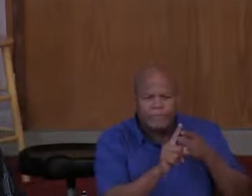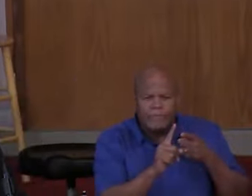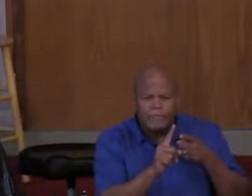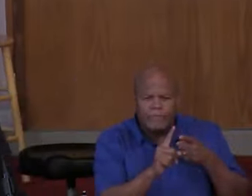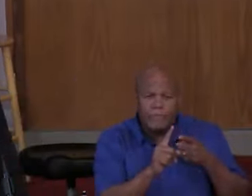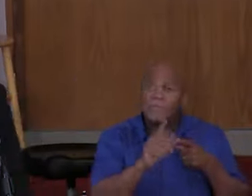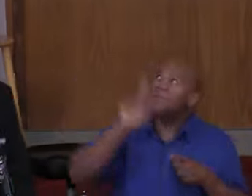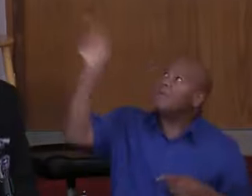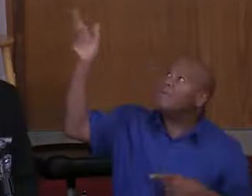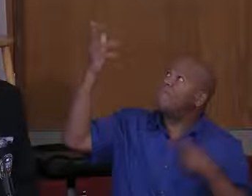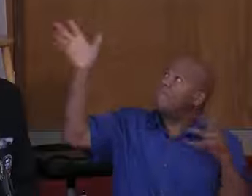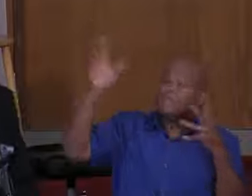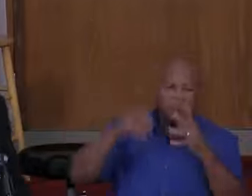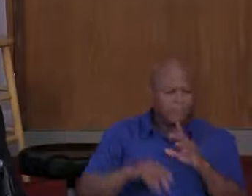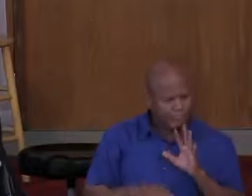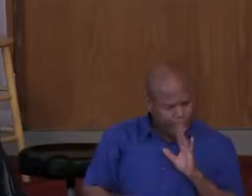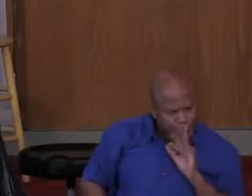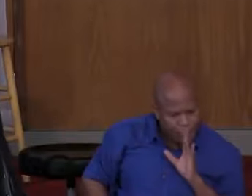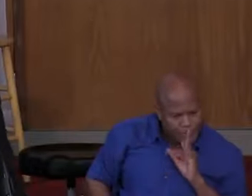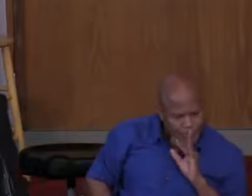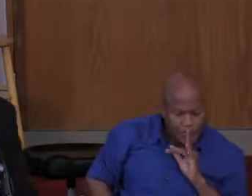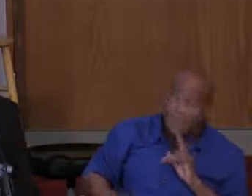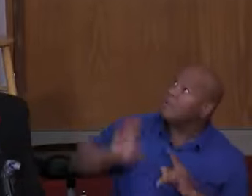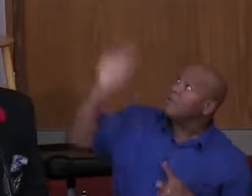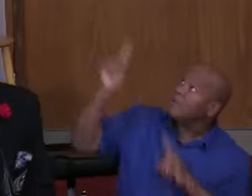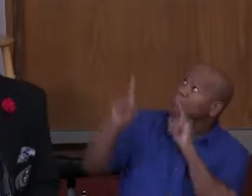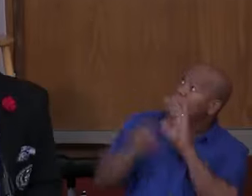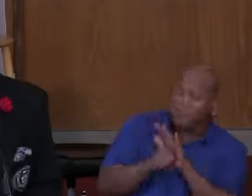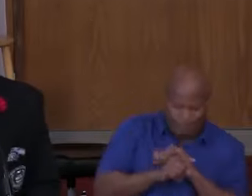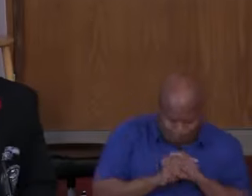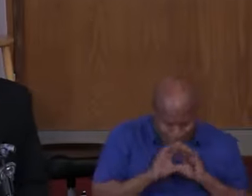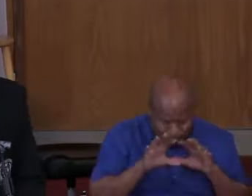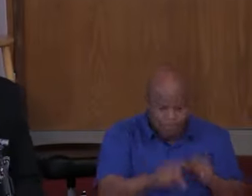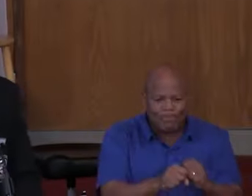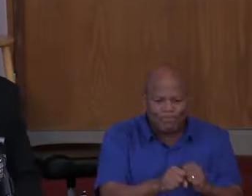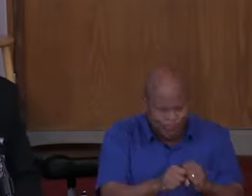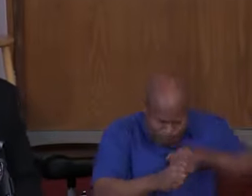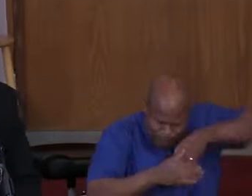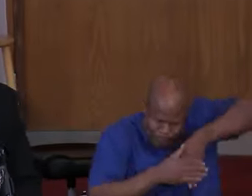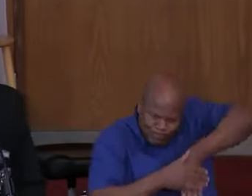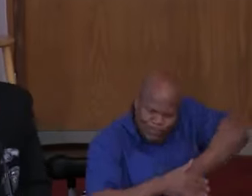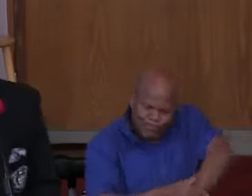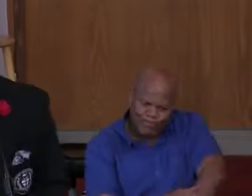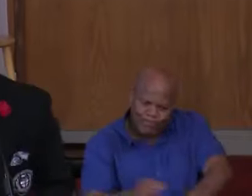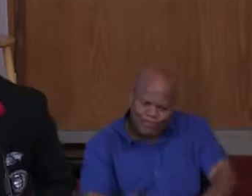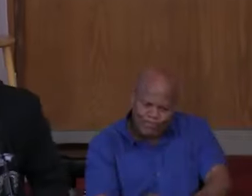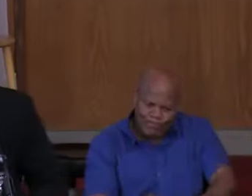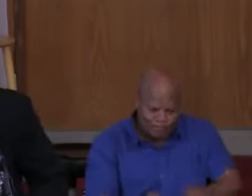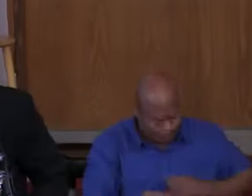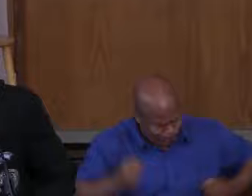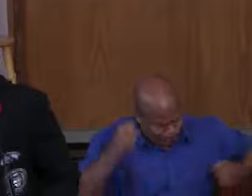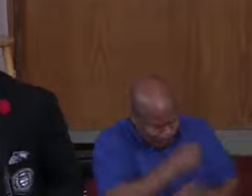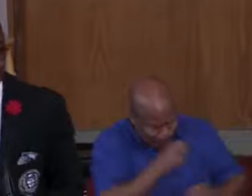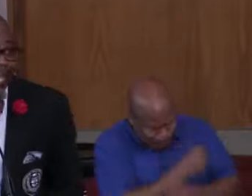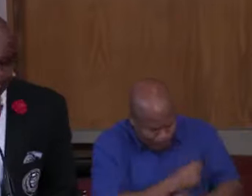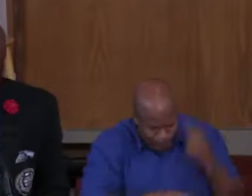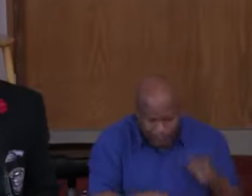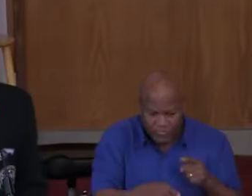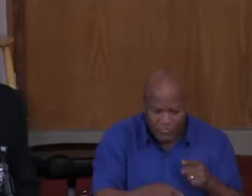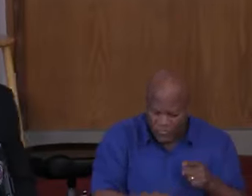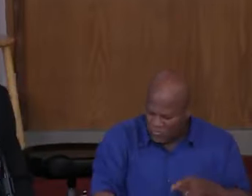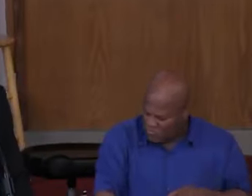will claim his promises. I will walk into it. I will fight for it. You can't have it, devil. You can't steal